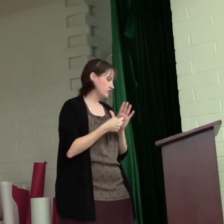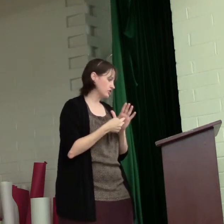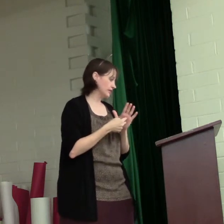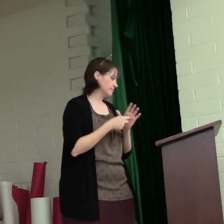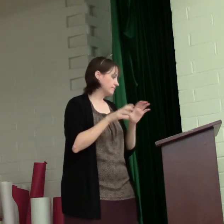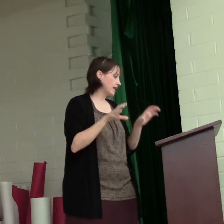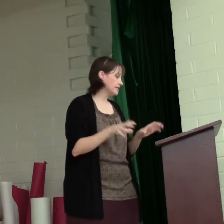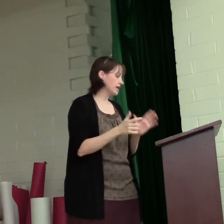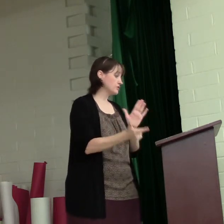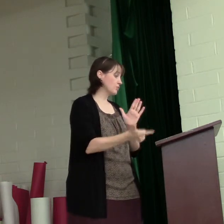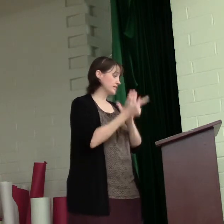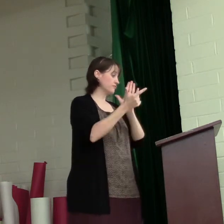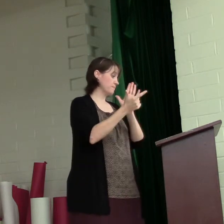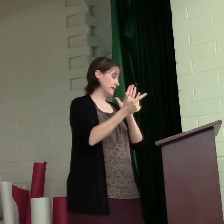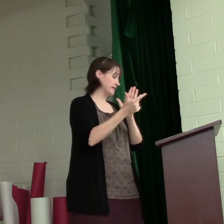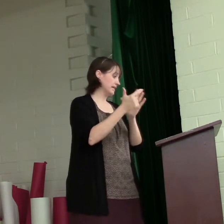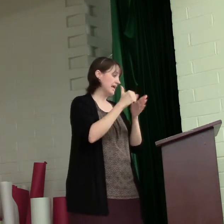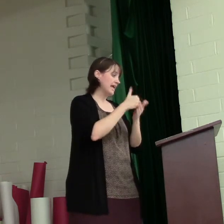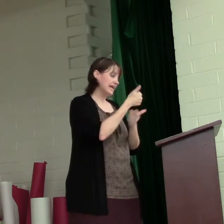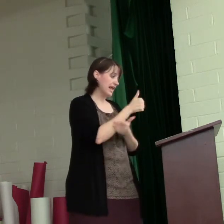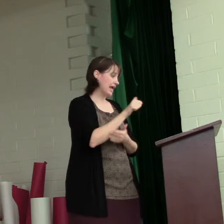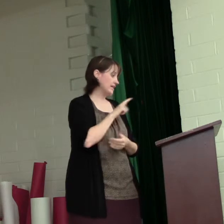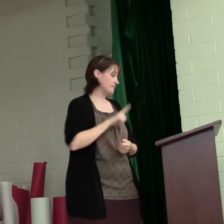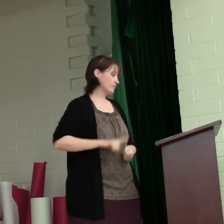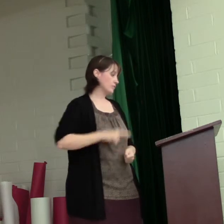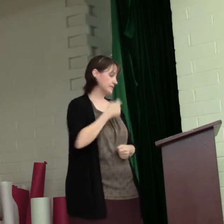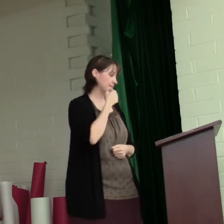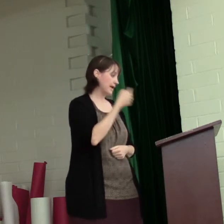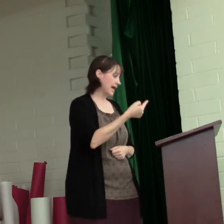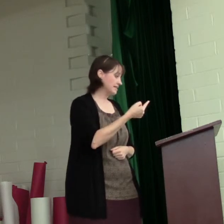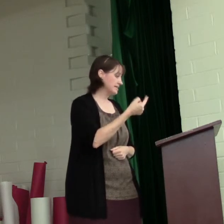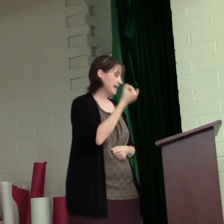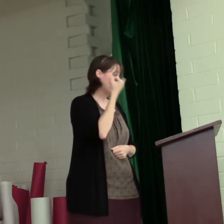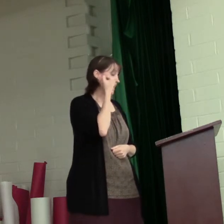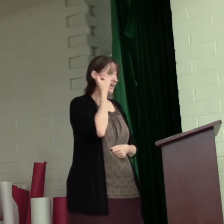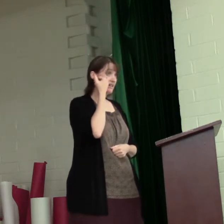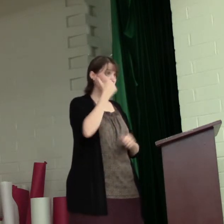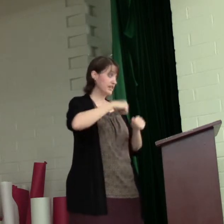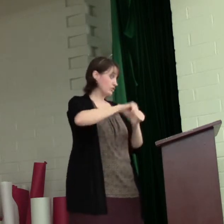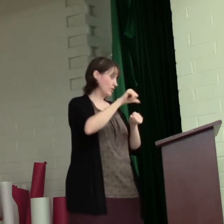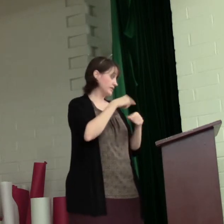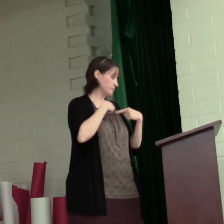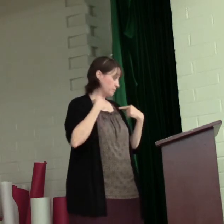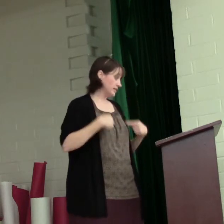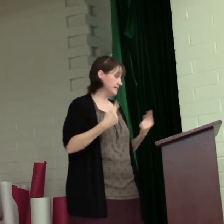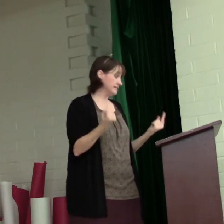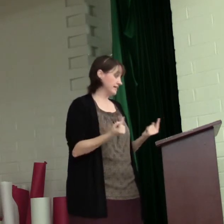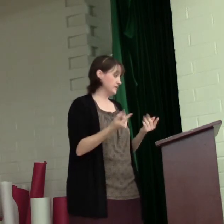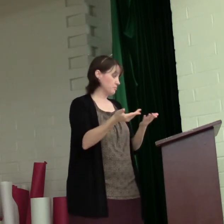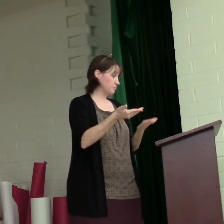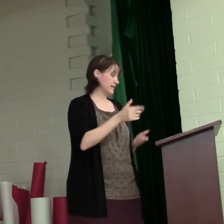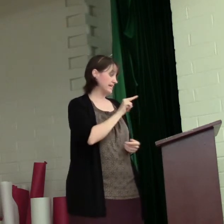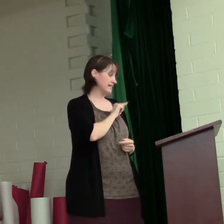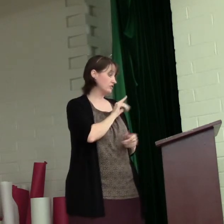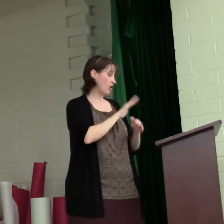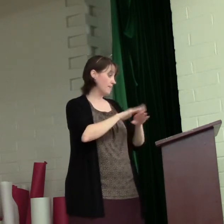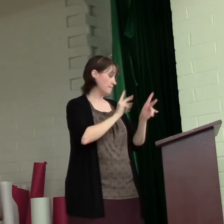unintentionally and does what is forbidden in any of the Lord's commands, if the anointed priest sins, bringing guilt on the